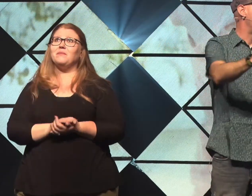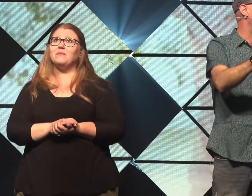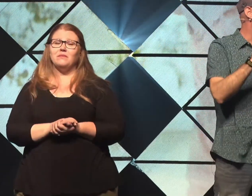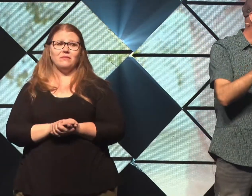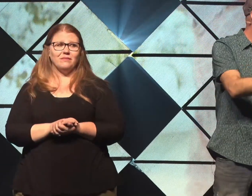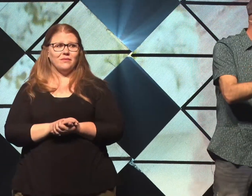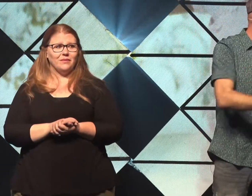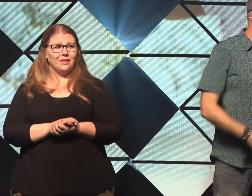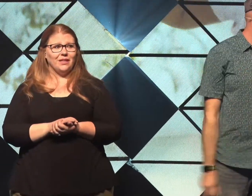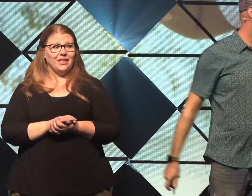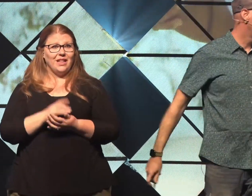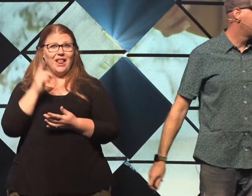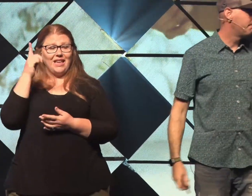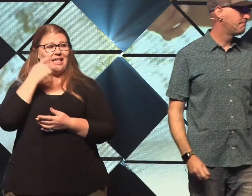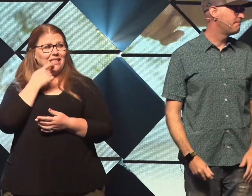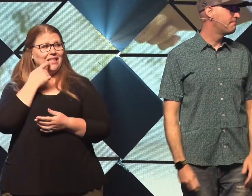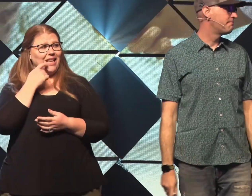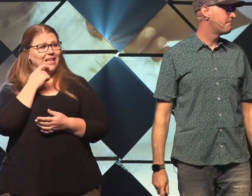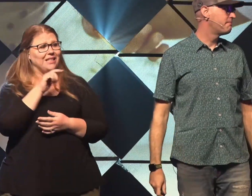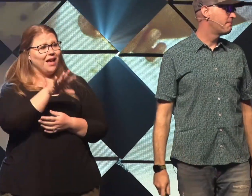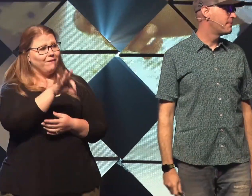that says you're found.